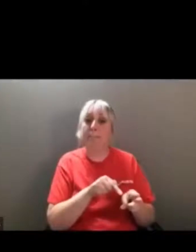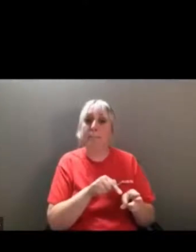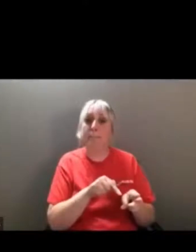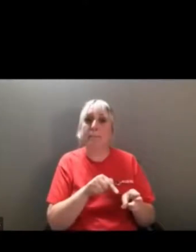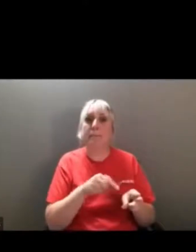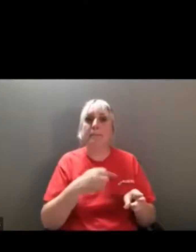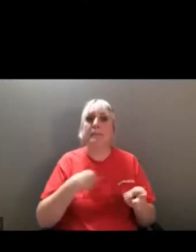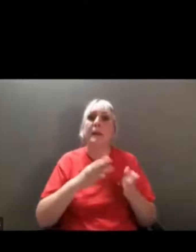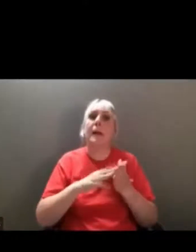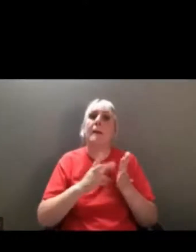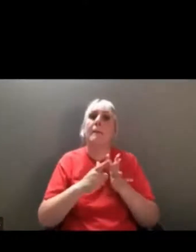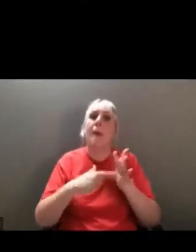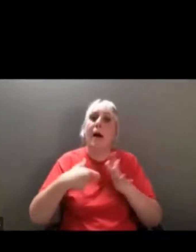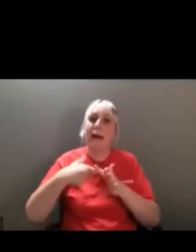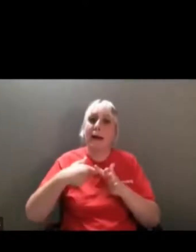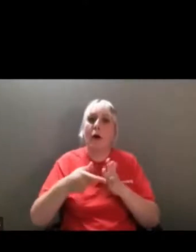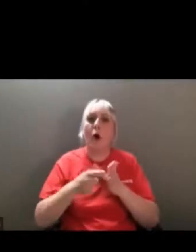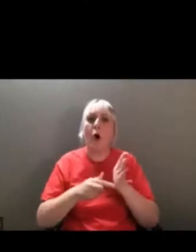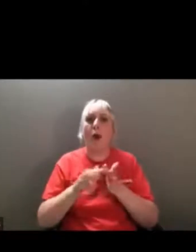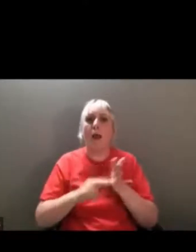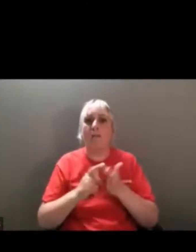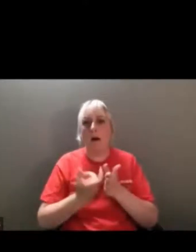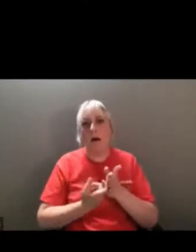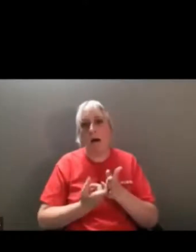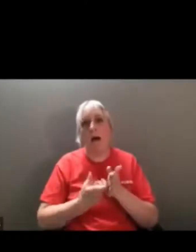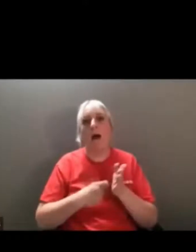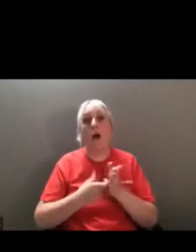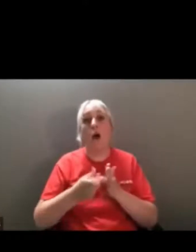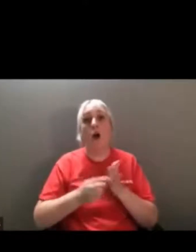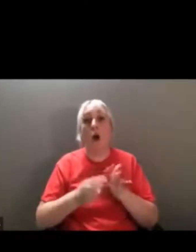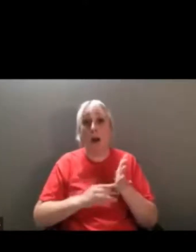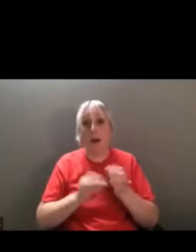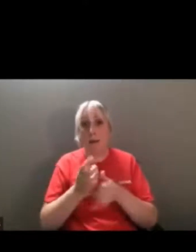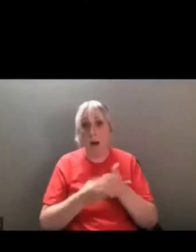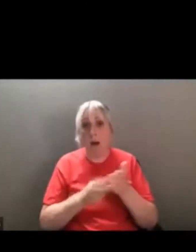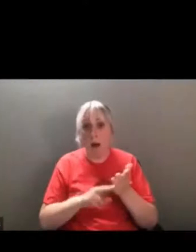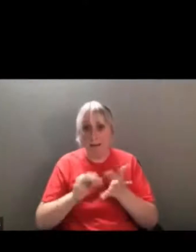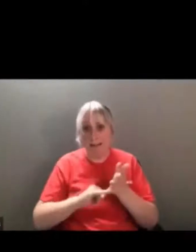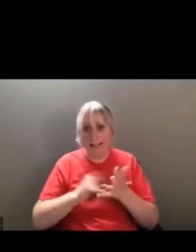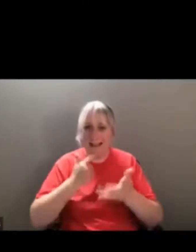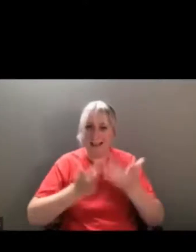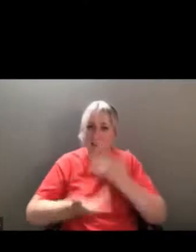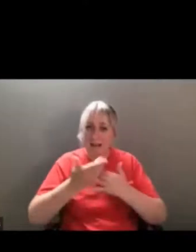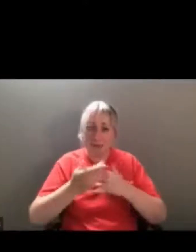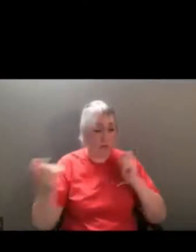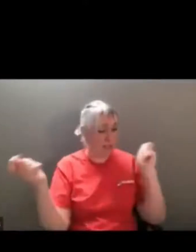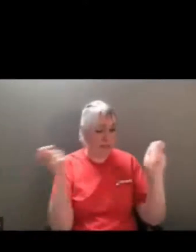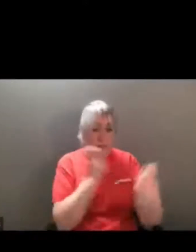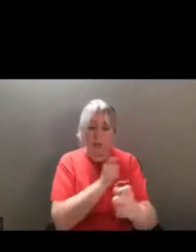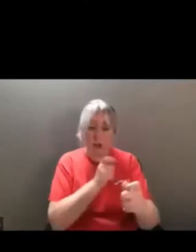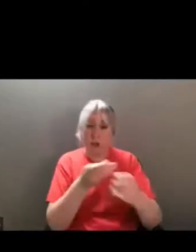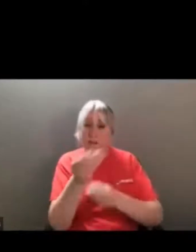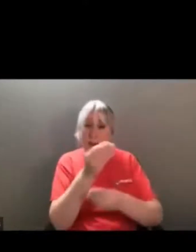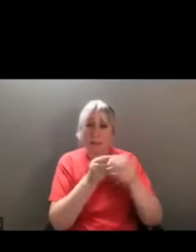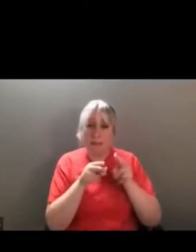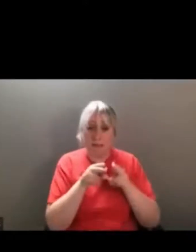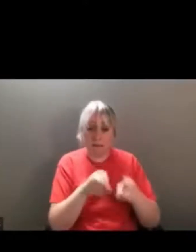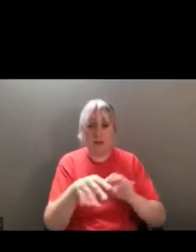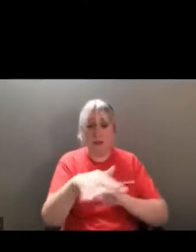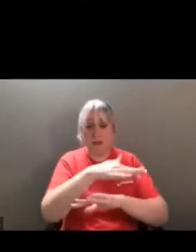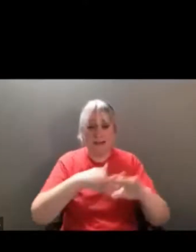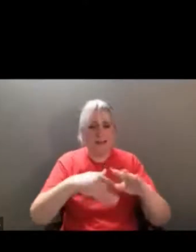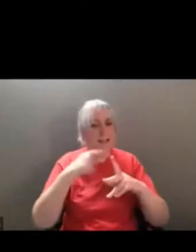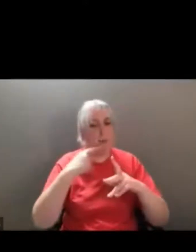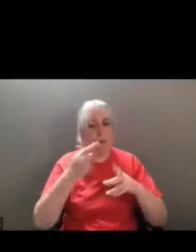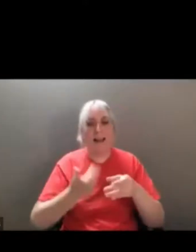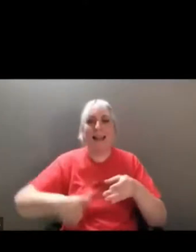Oliver and Colin Barnes, only the transformation of capitalist society will ensure the full inclusion of disabled people and